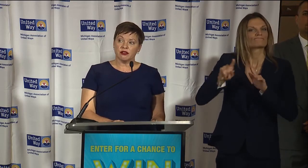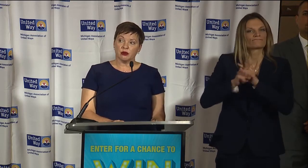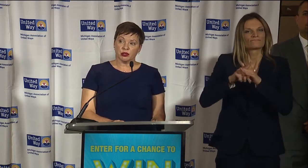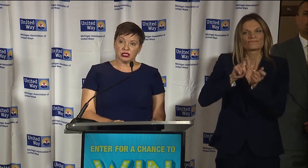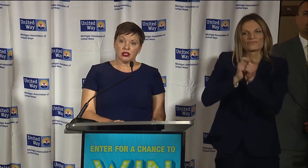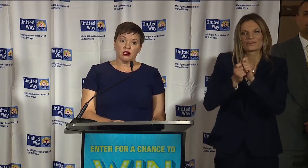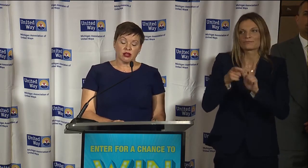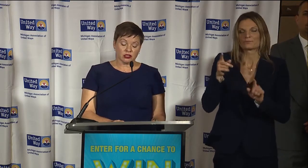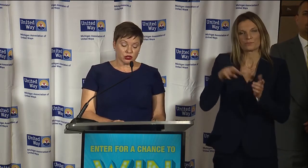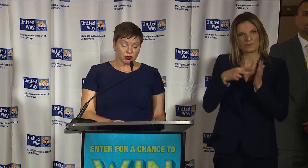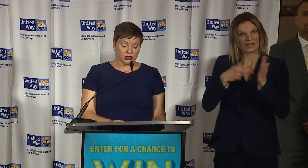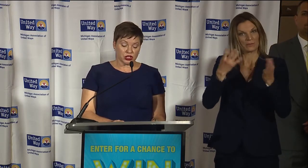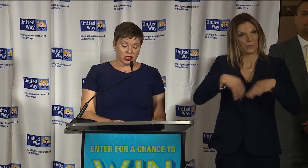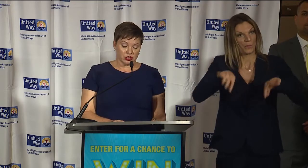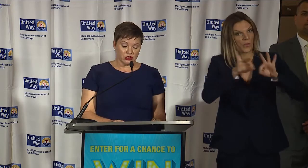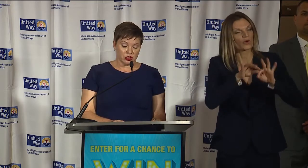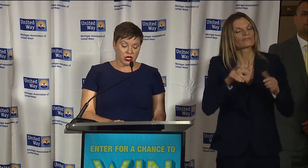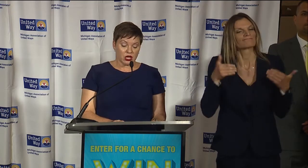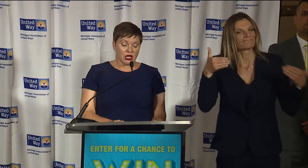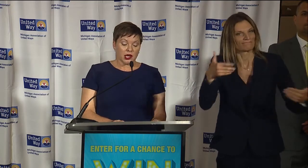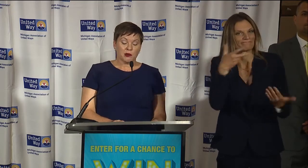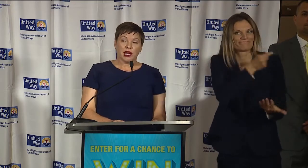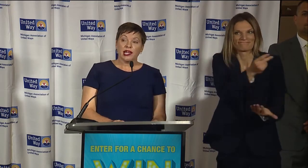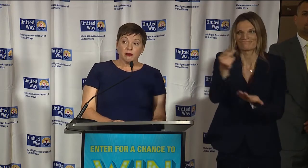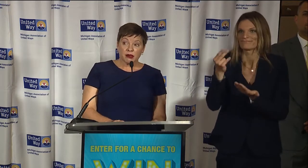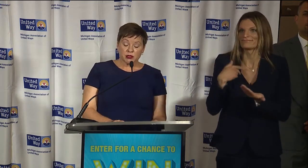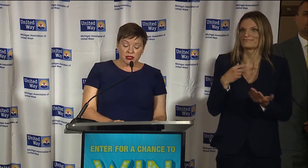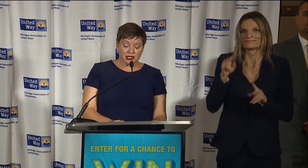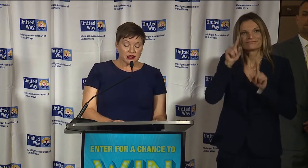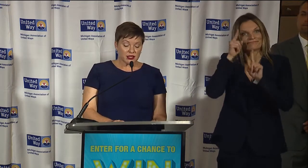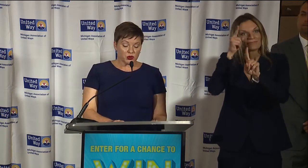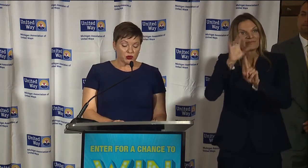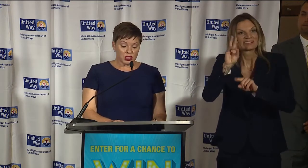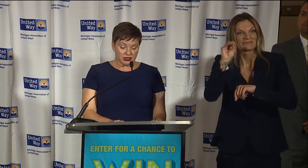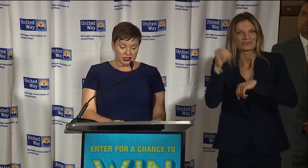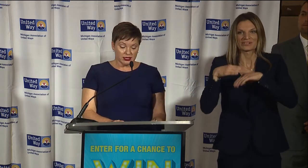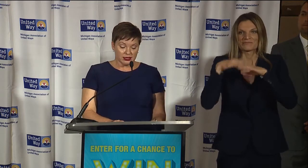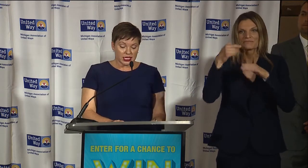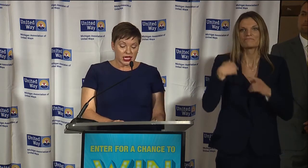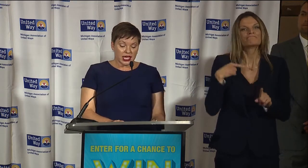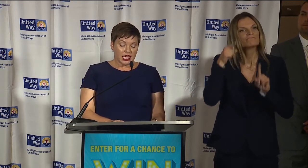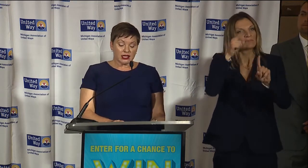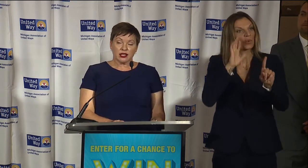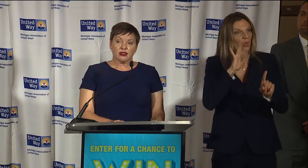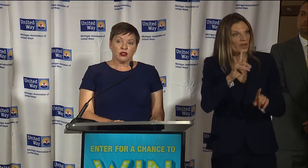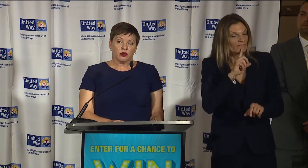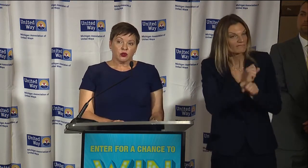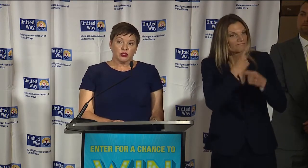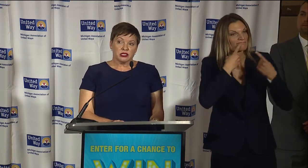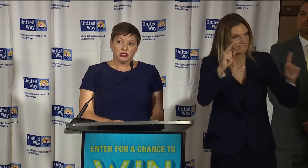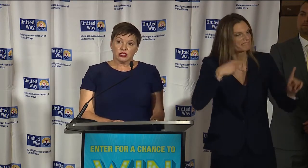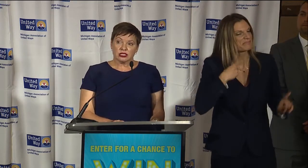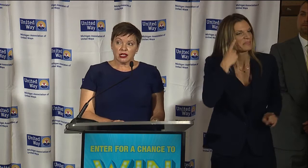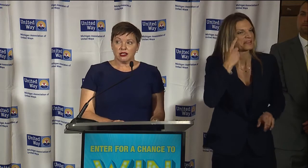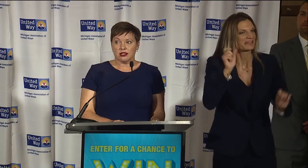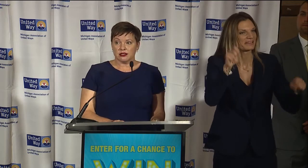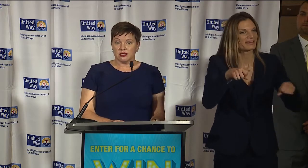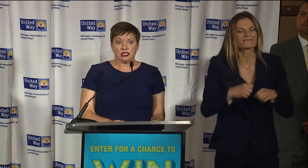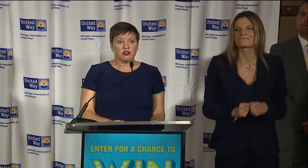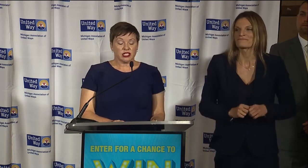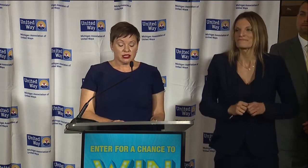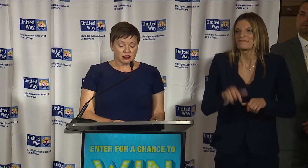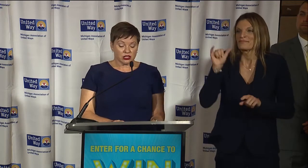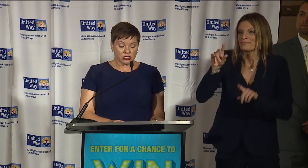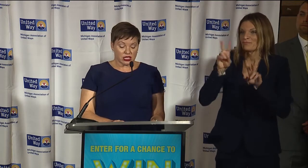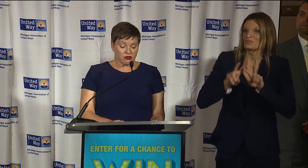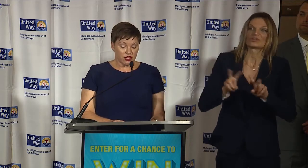least 70% of eligible Michiganders. But I am optimistic that we will get there, and that the research is telling us that